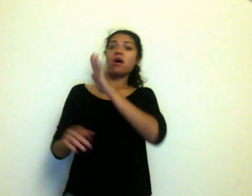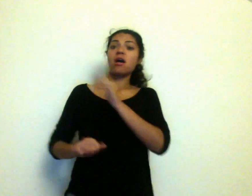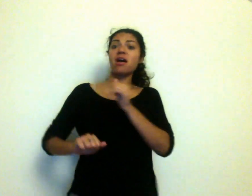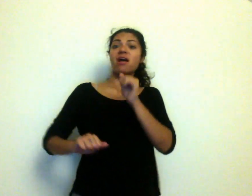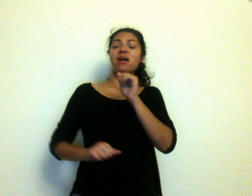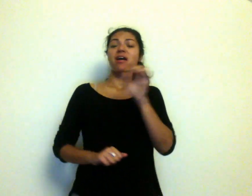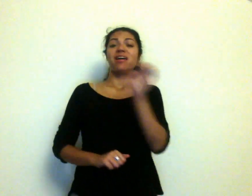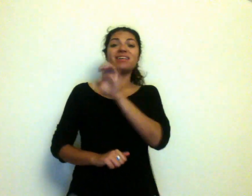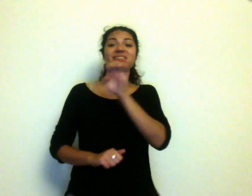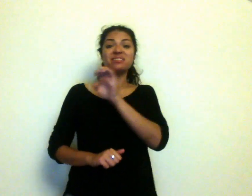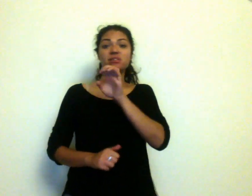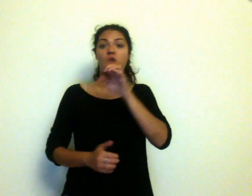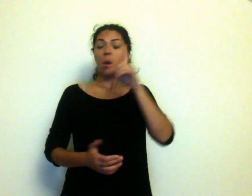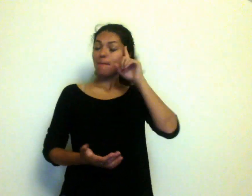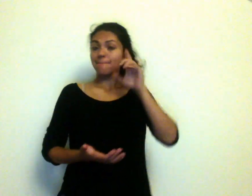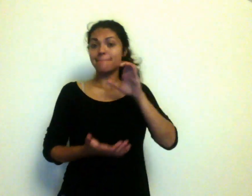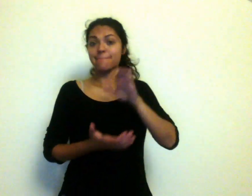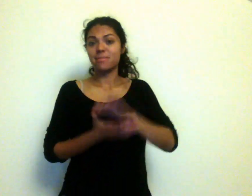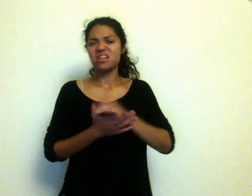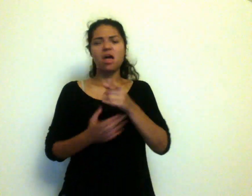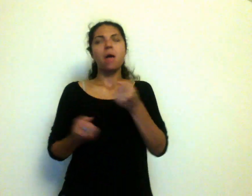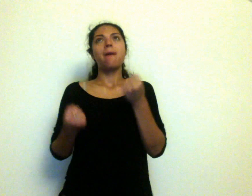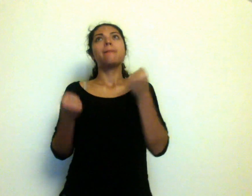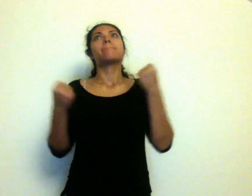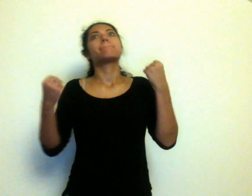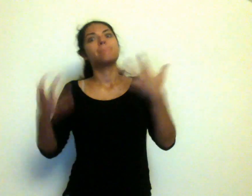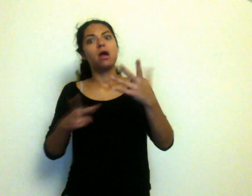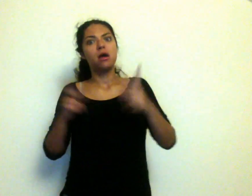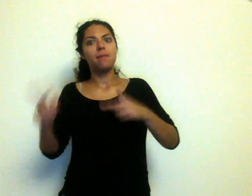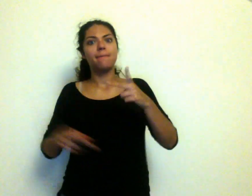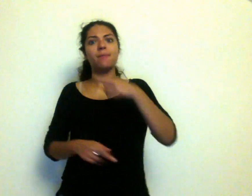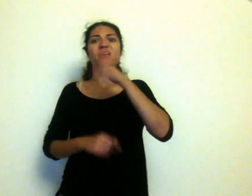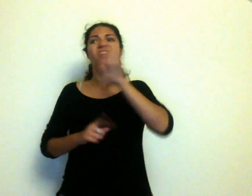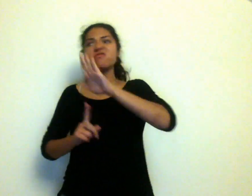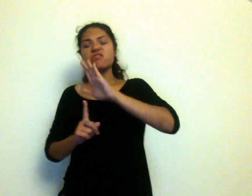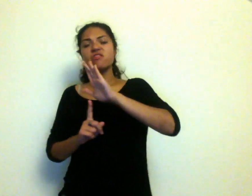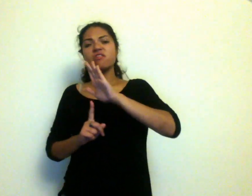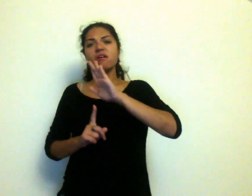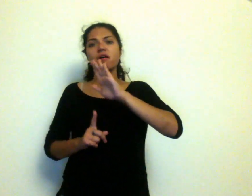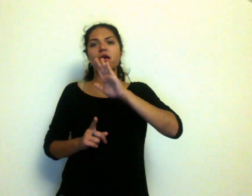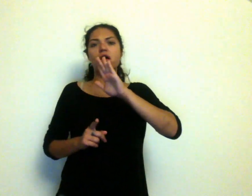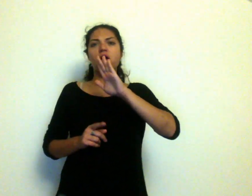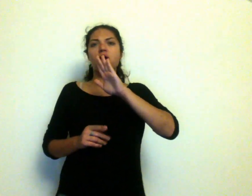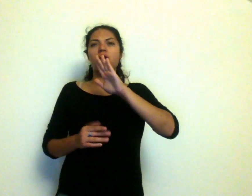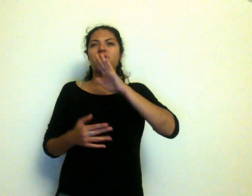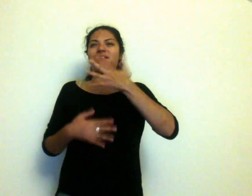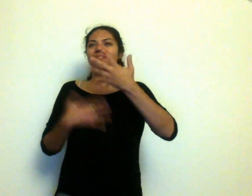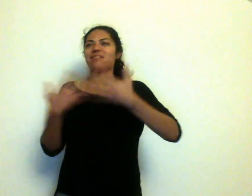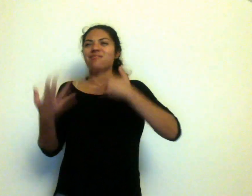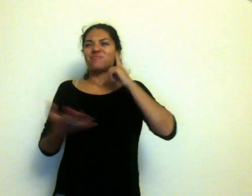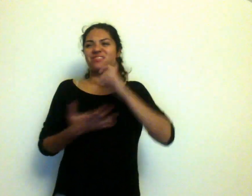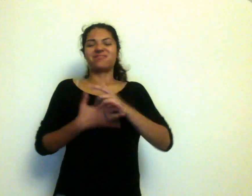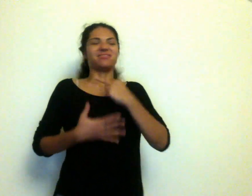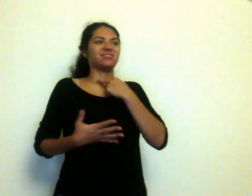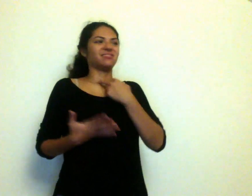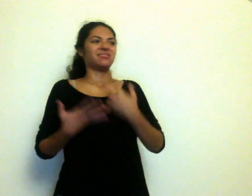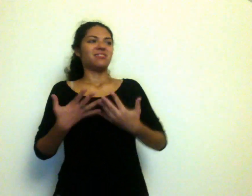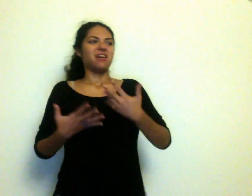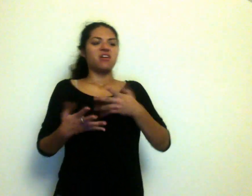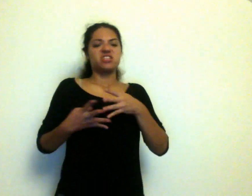got billions of people in that, and the glitter is beginning to wear. But the allegiance to culture is